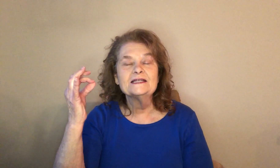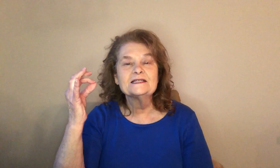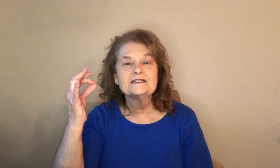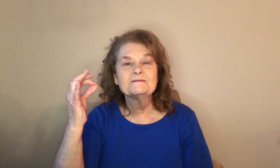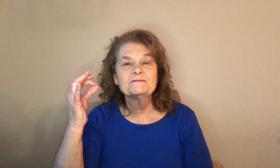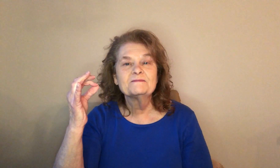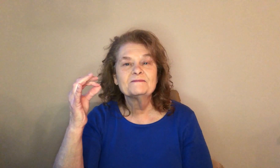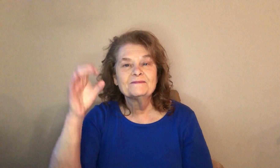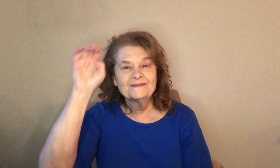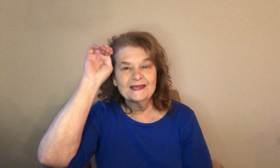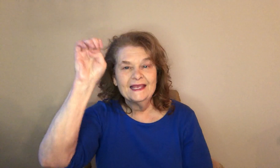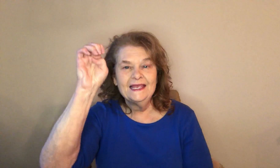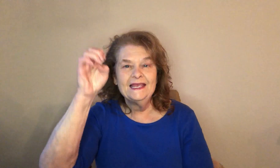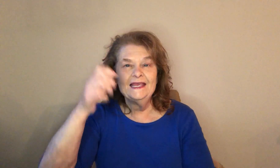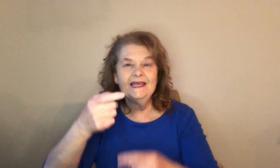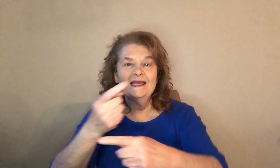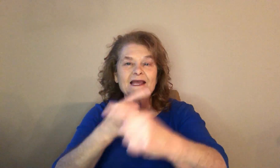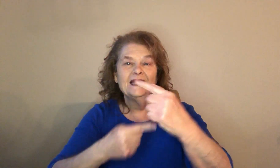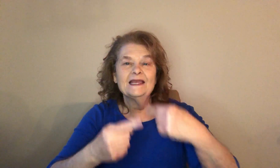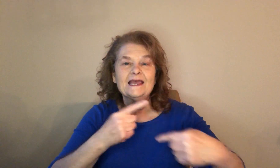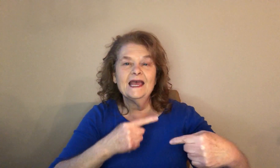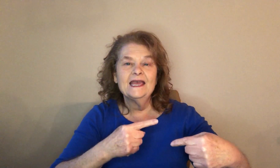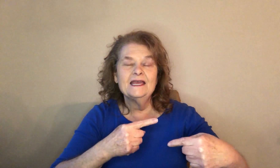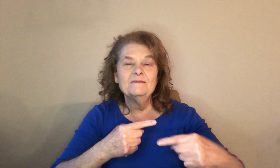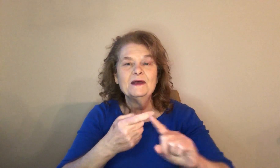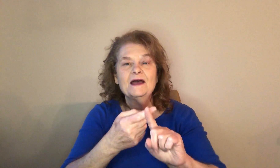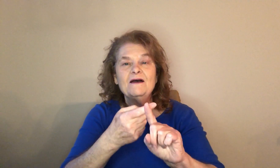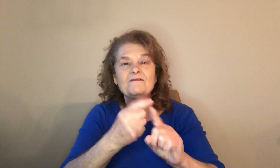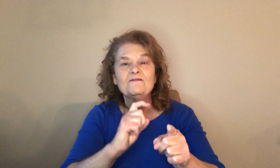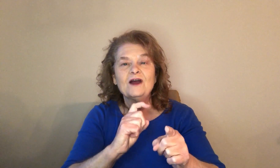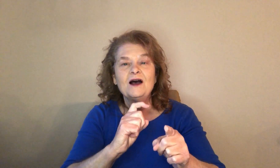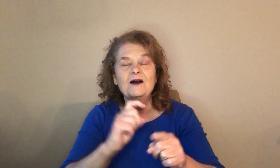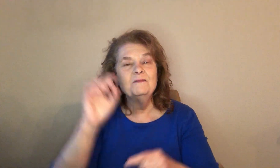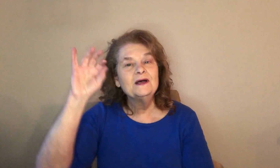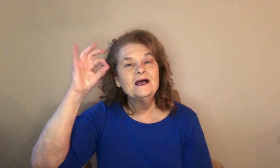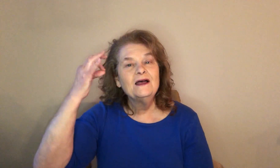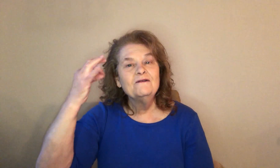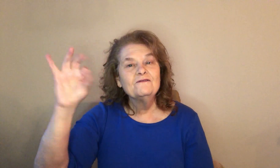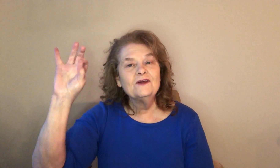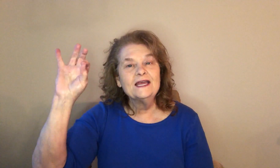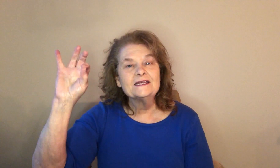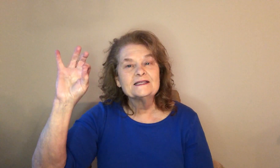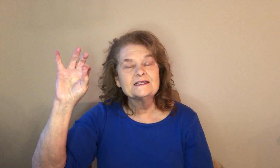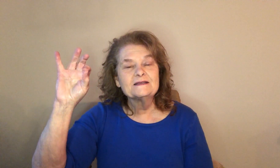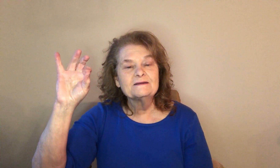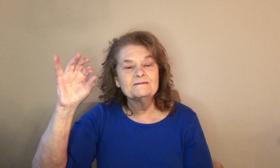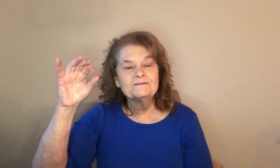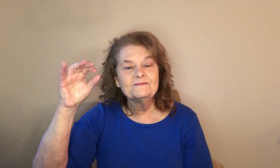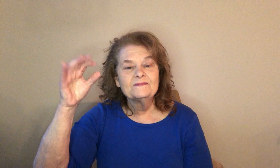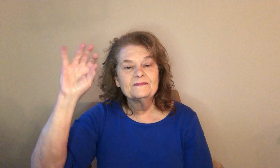France. He came from France.